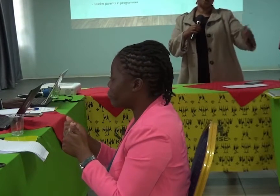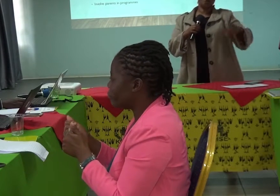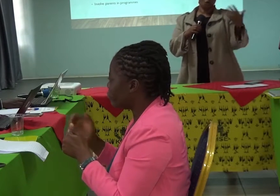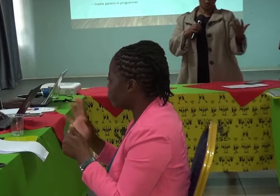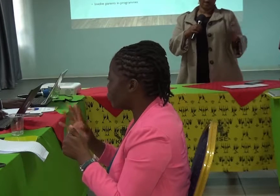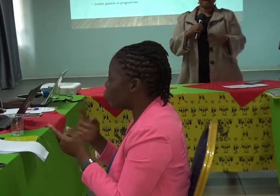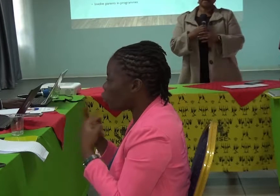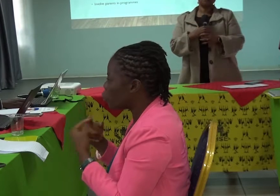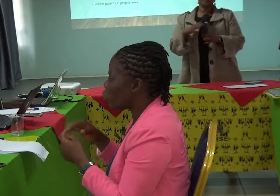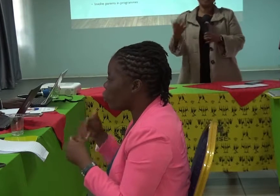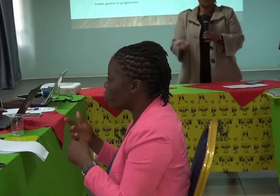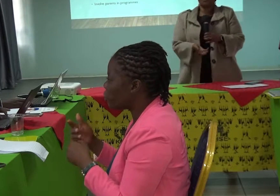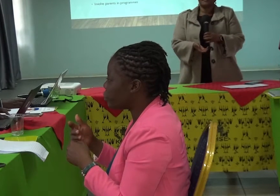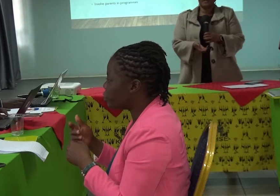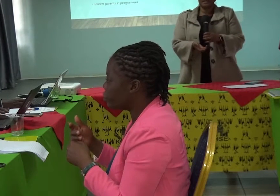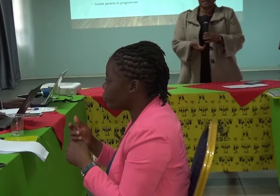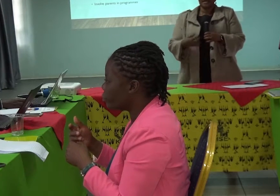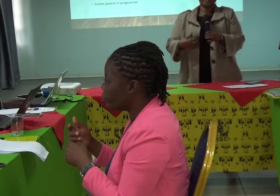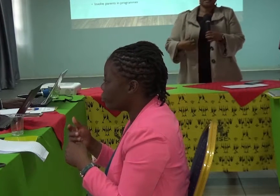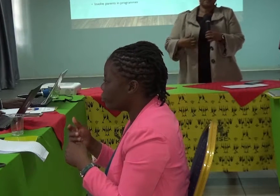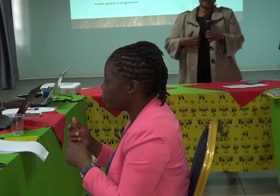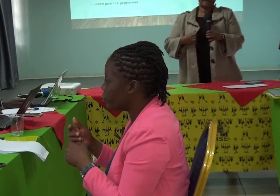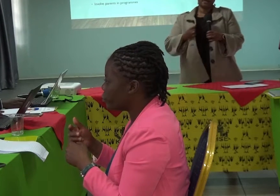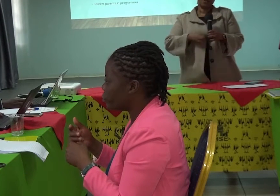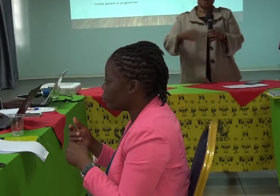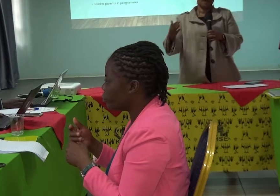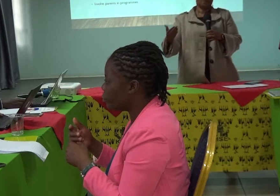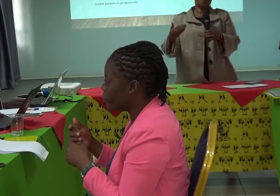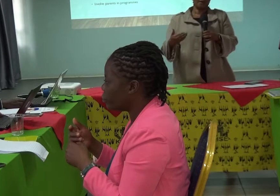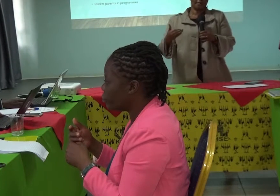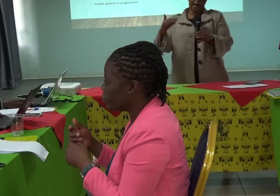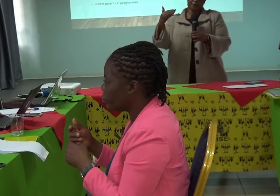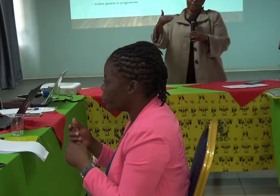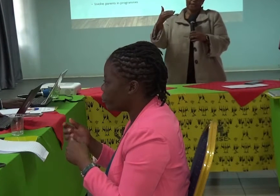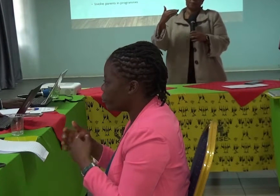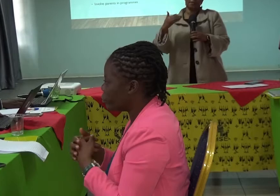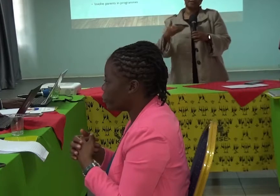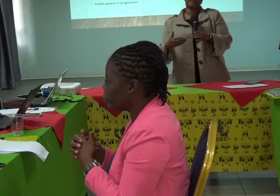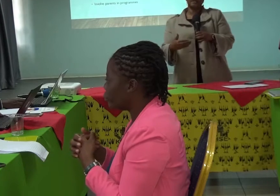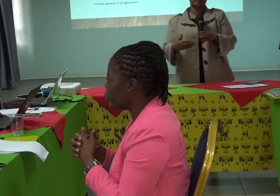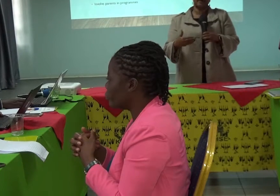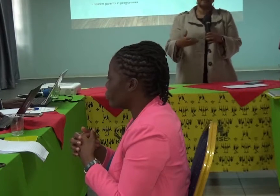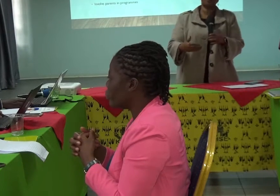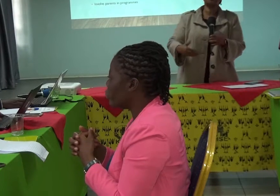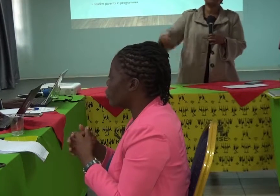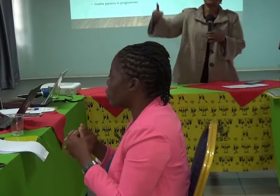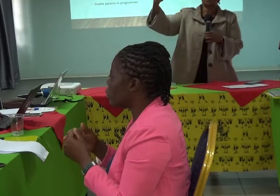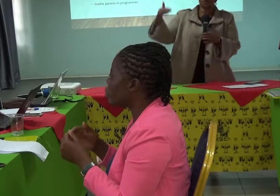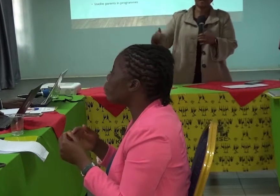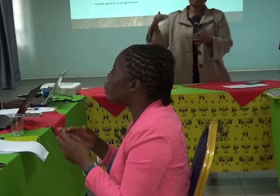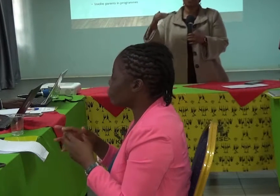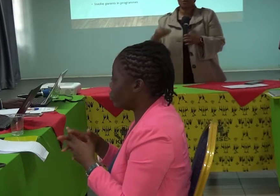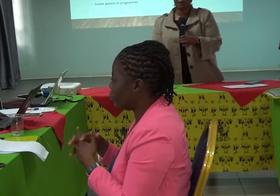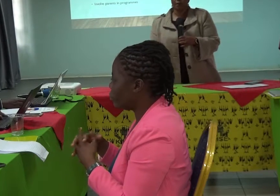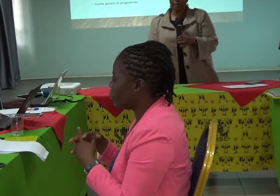we talk more? And can we even call a meeting and tell parents we are working towards having children with disability, Madam Kaku,